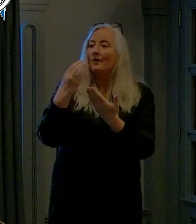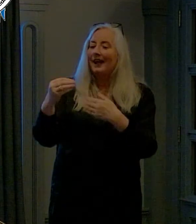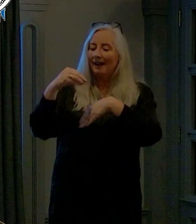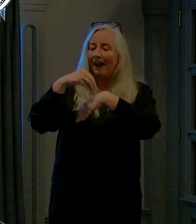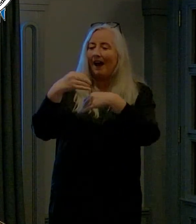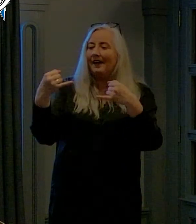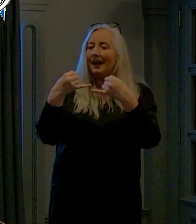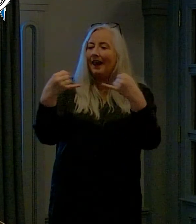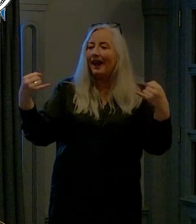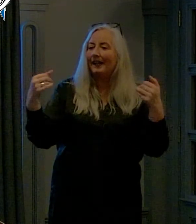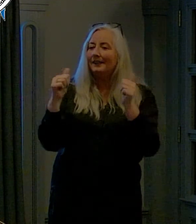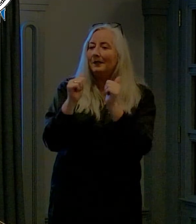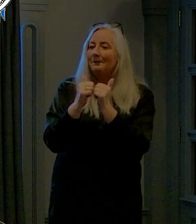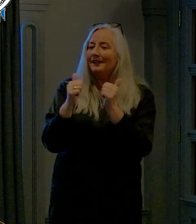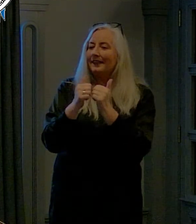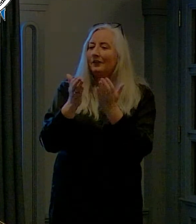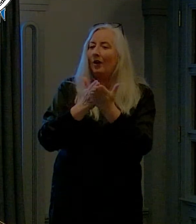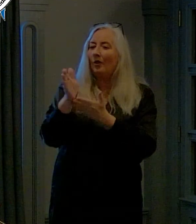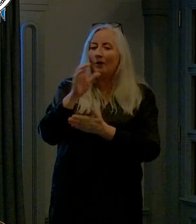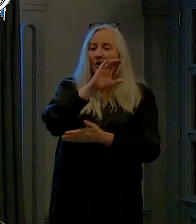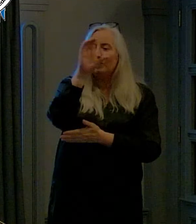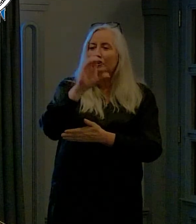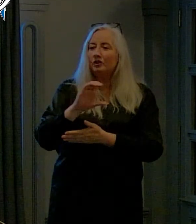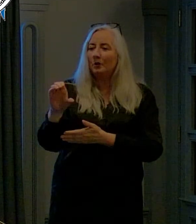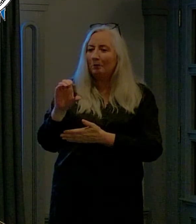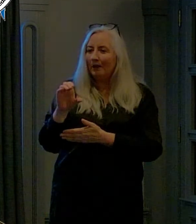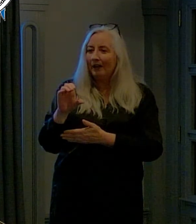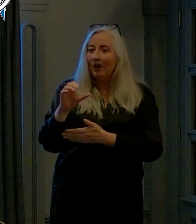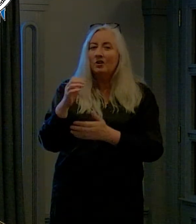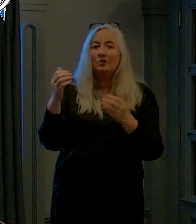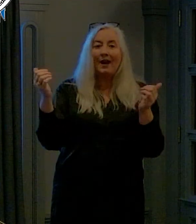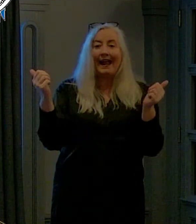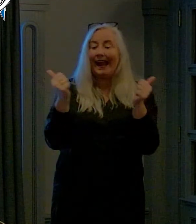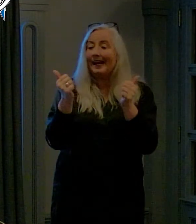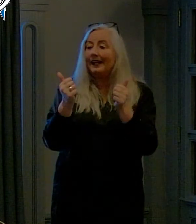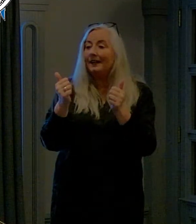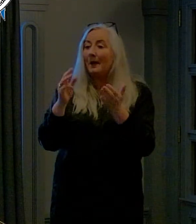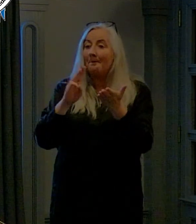meetings via Zoom to meet lots of different member groups